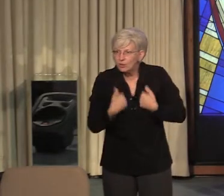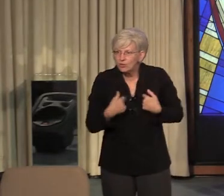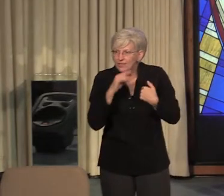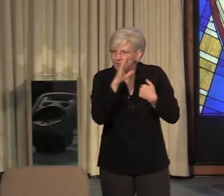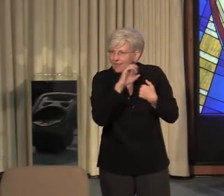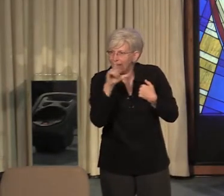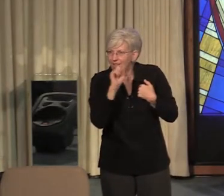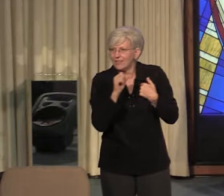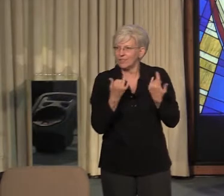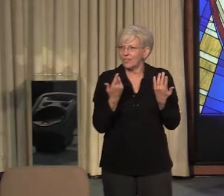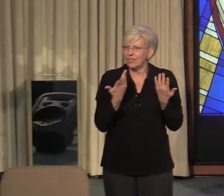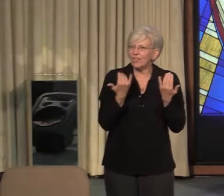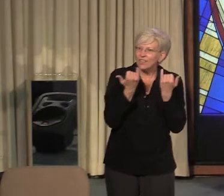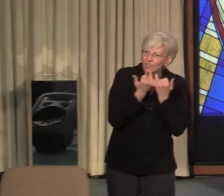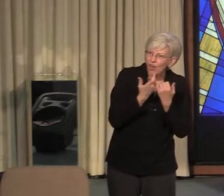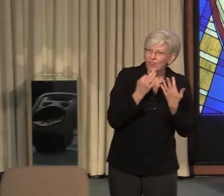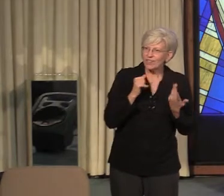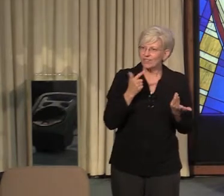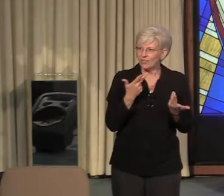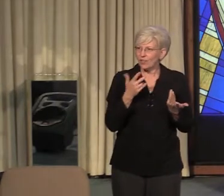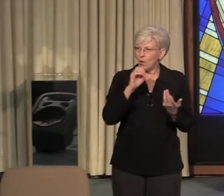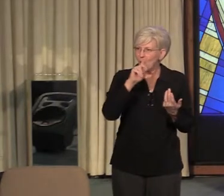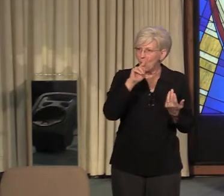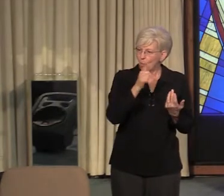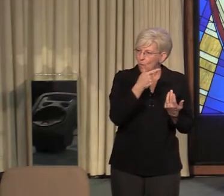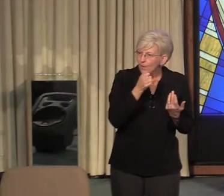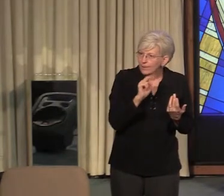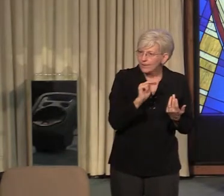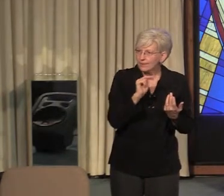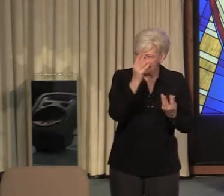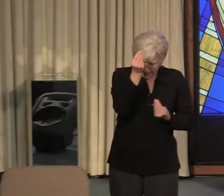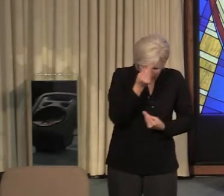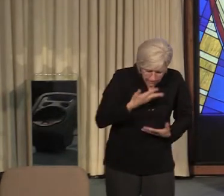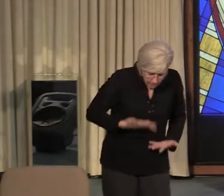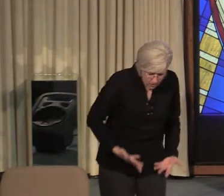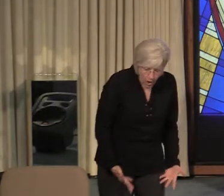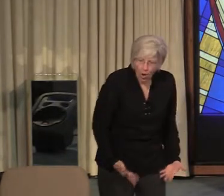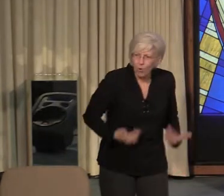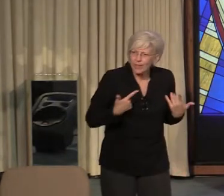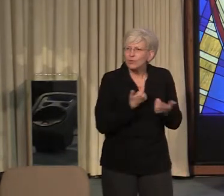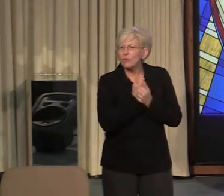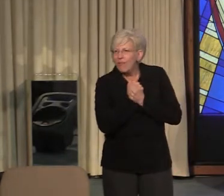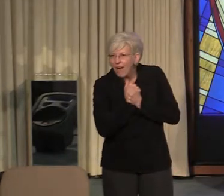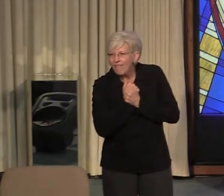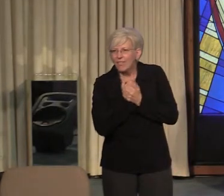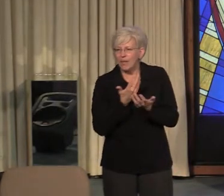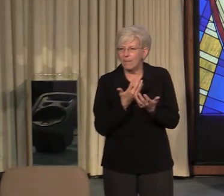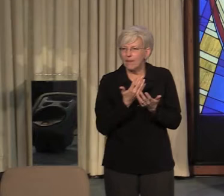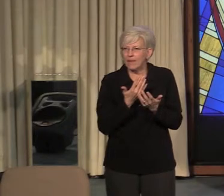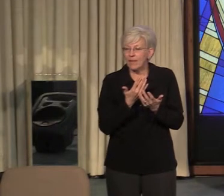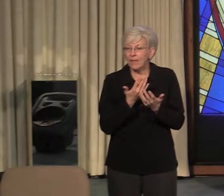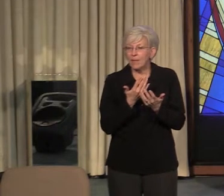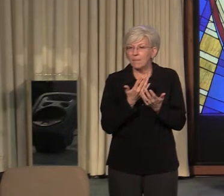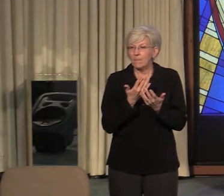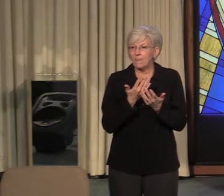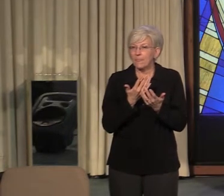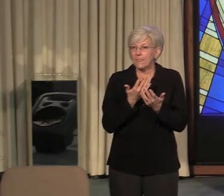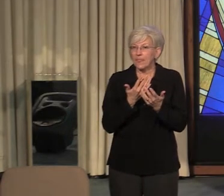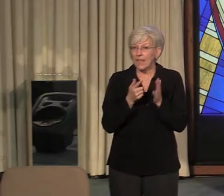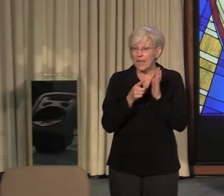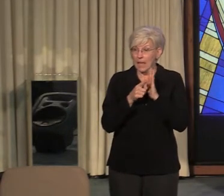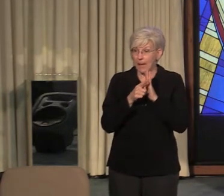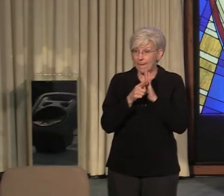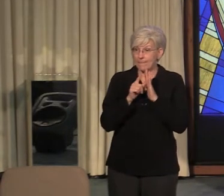to your organs, talking to your systems, letting them know that you love them. Immediately